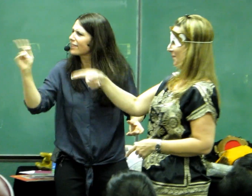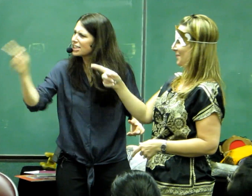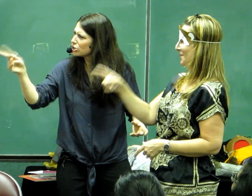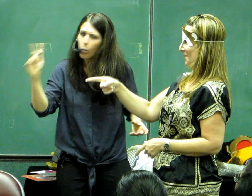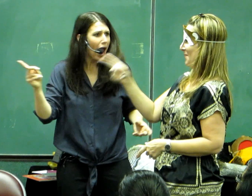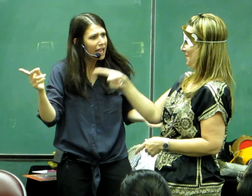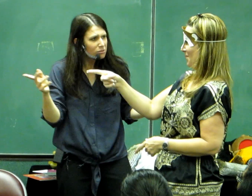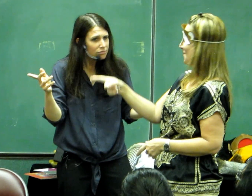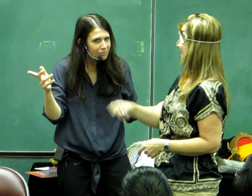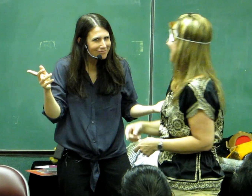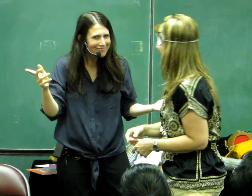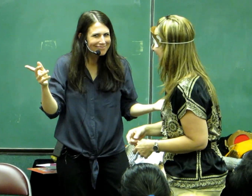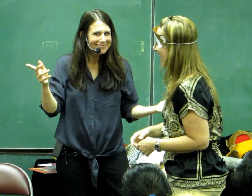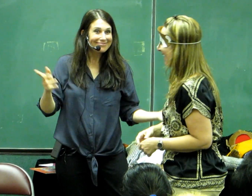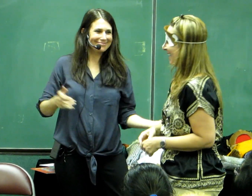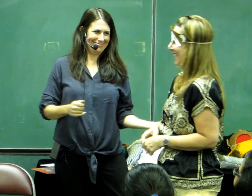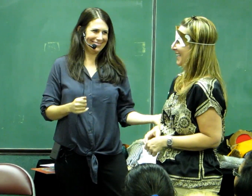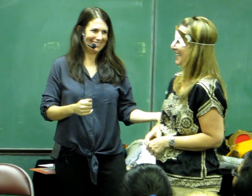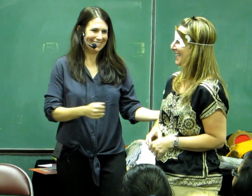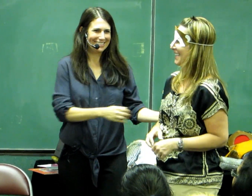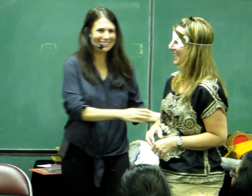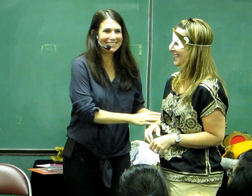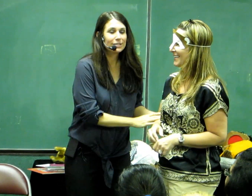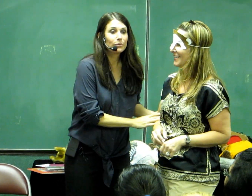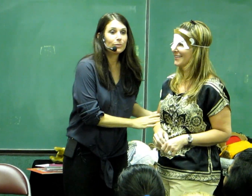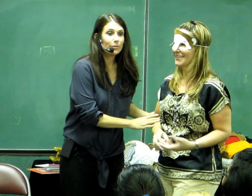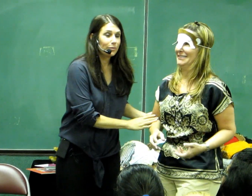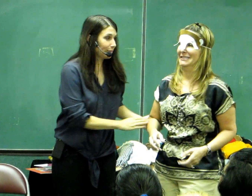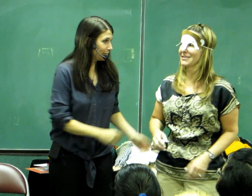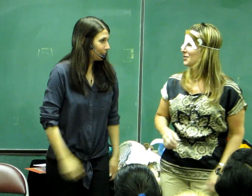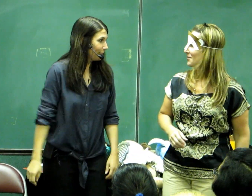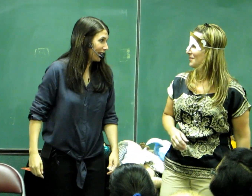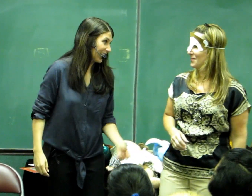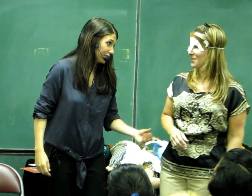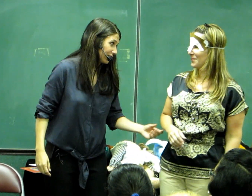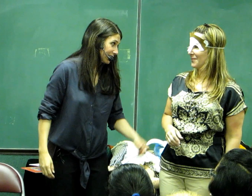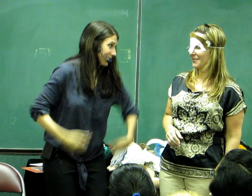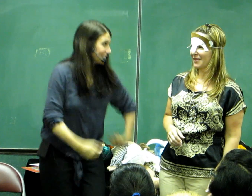this way. Monkey would sing his words of person. It actually sounds like this.